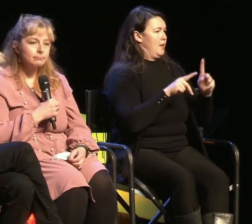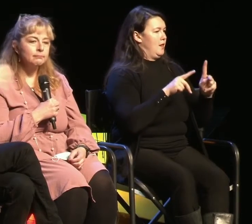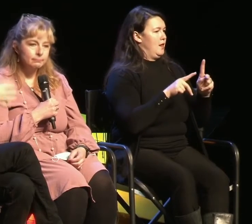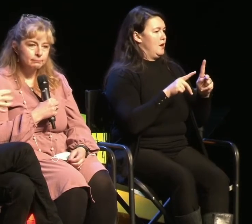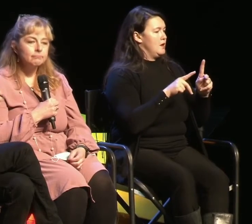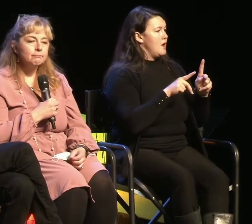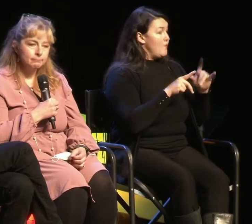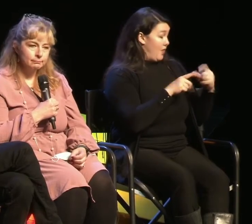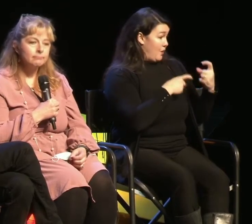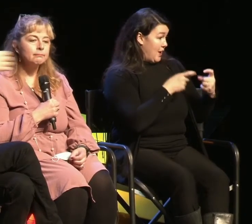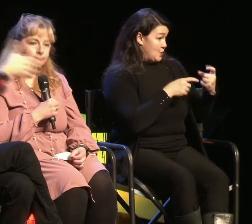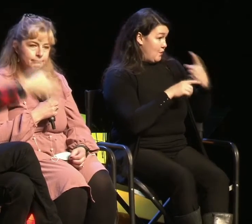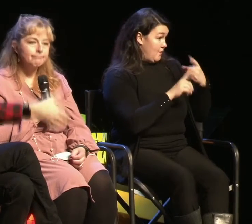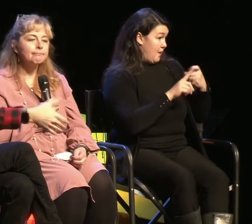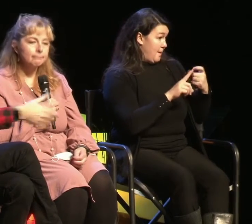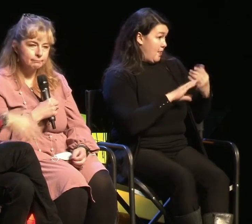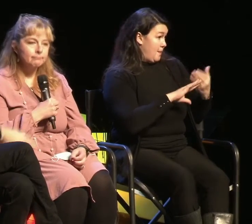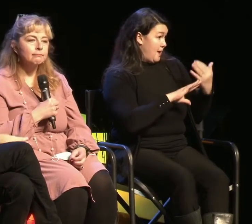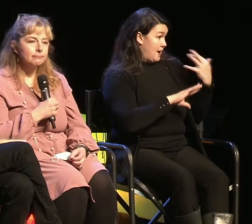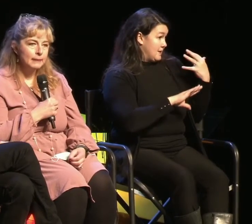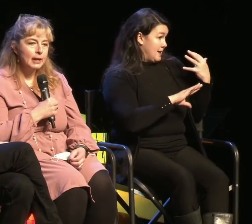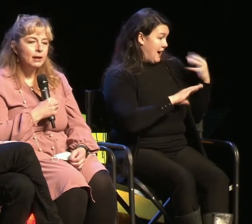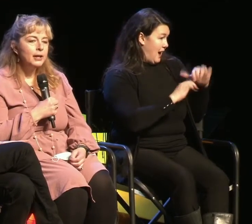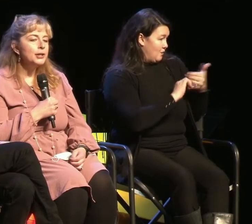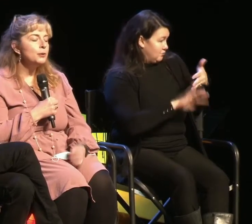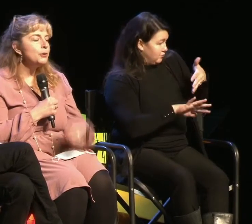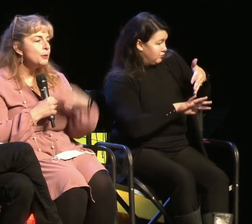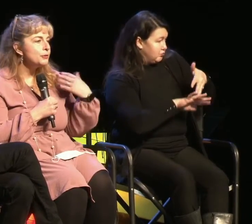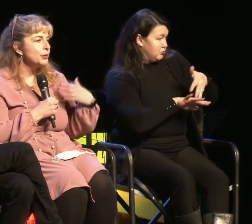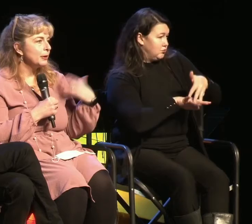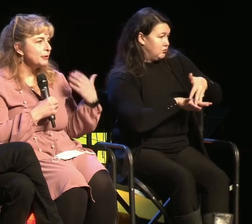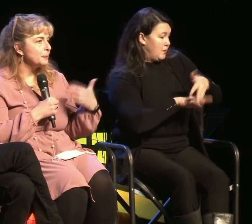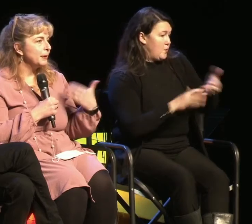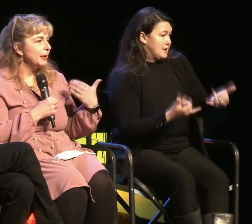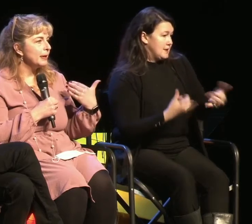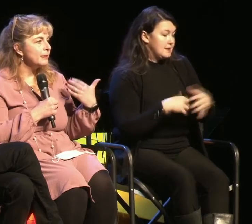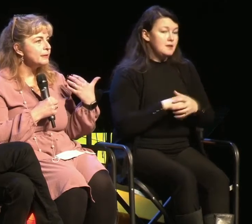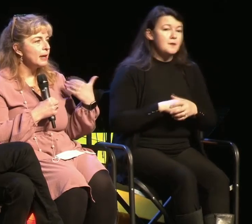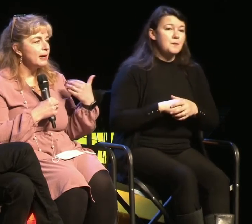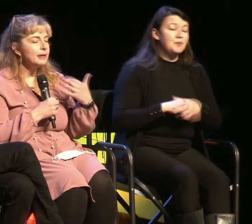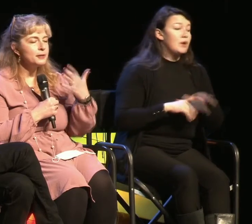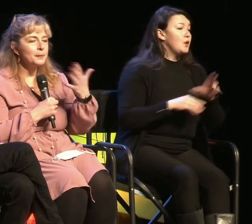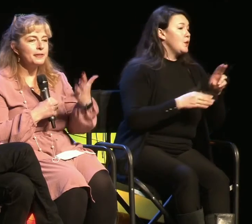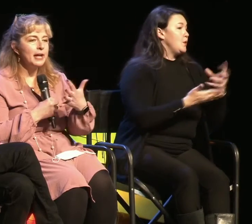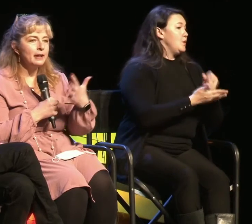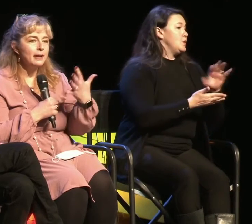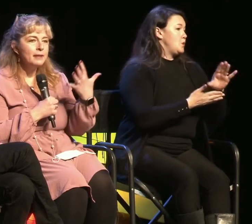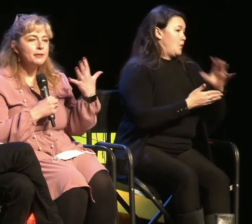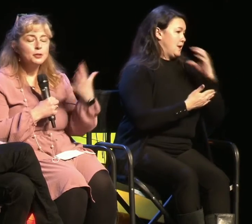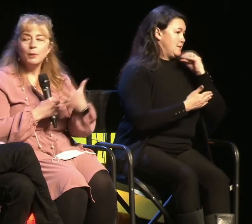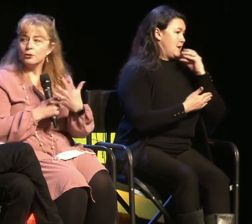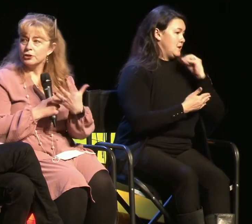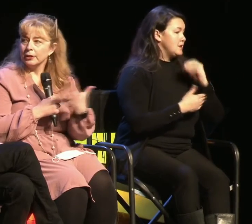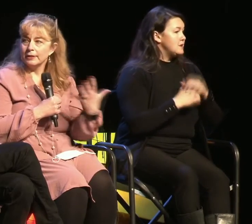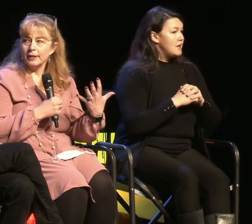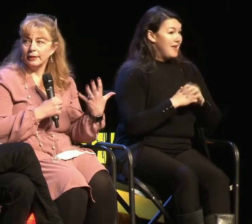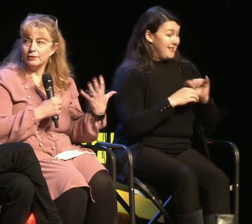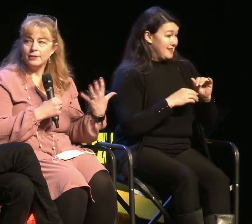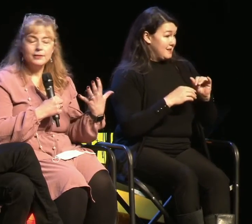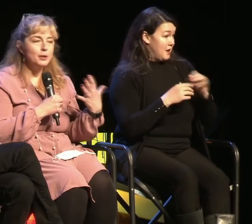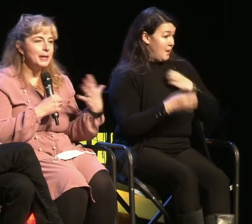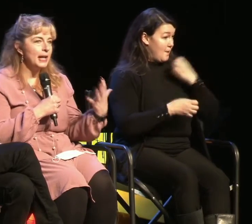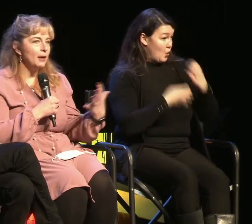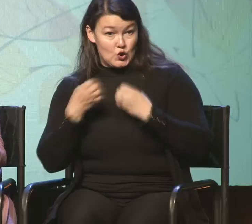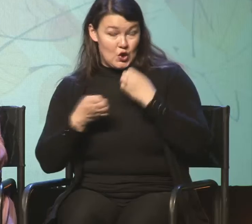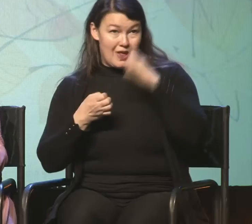the gratitude for the past to work into the present? Use your experience. That's one thing, this emotional